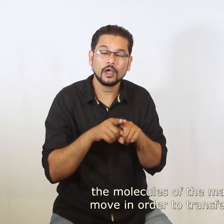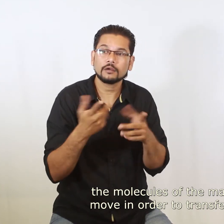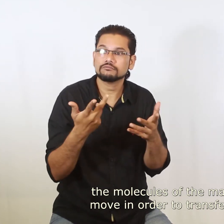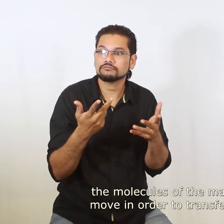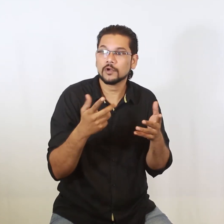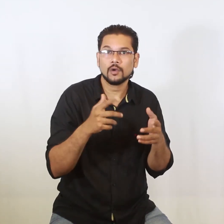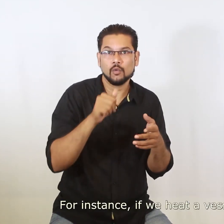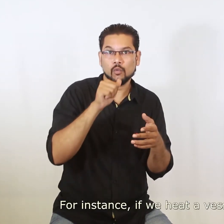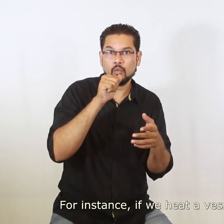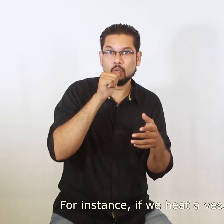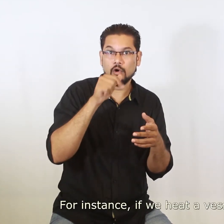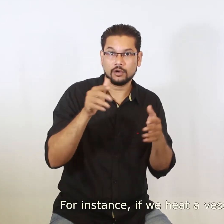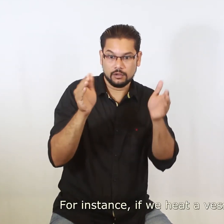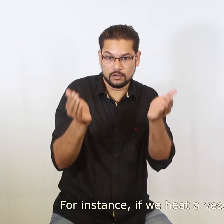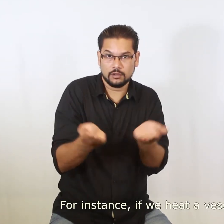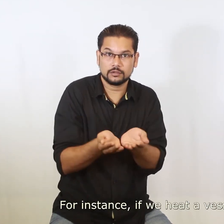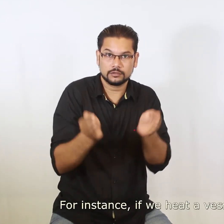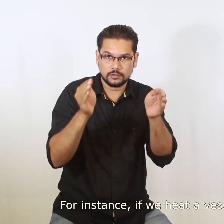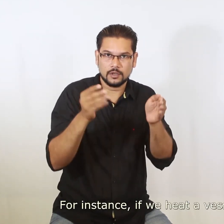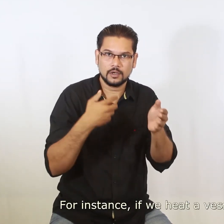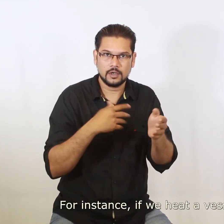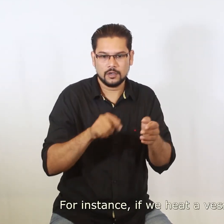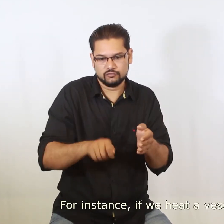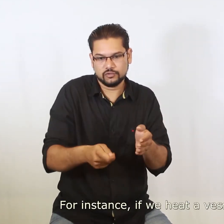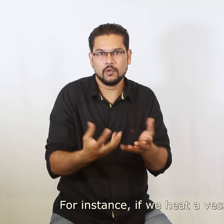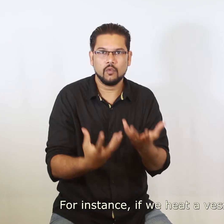For instance, if we heat a vessel of water,